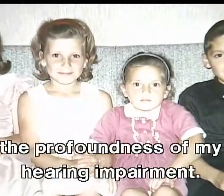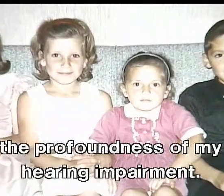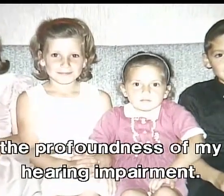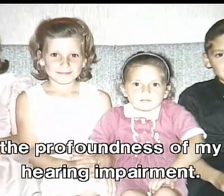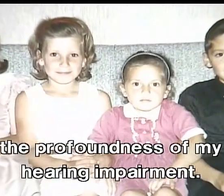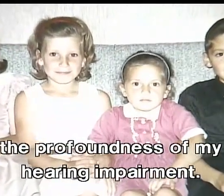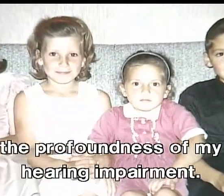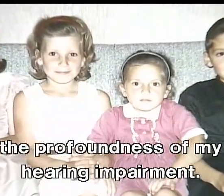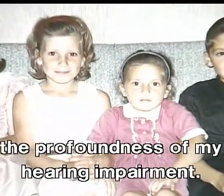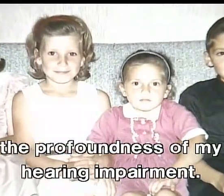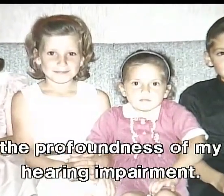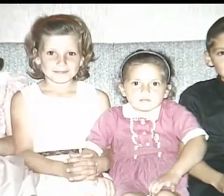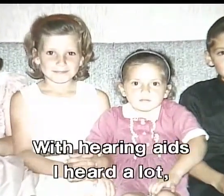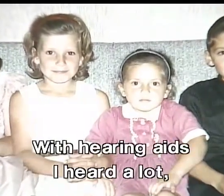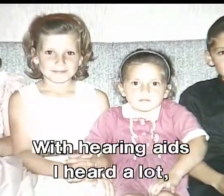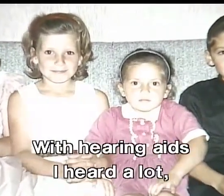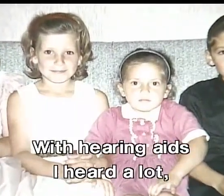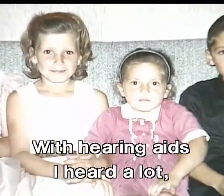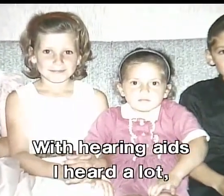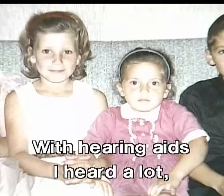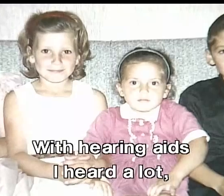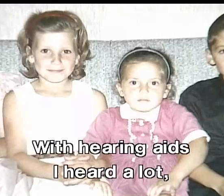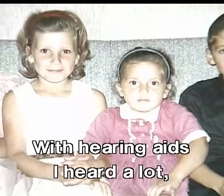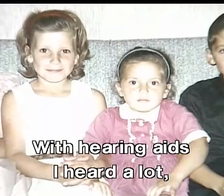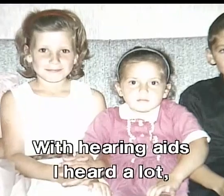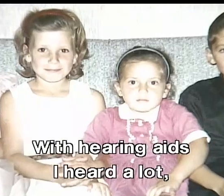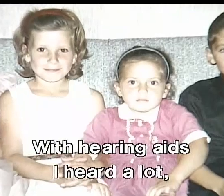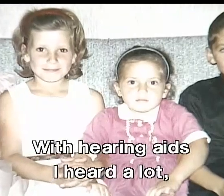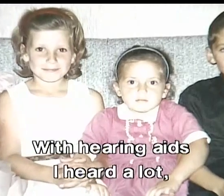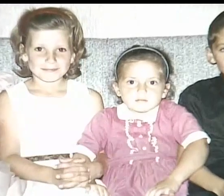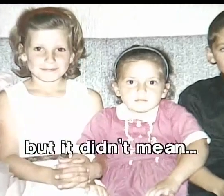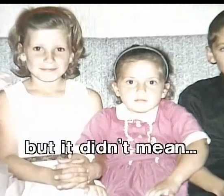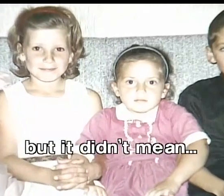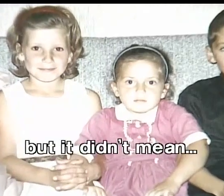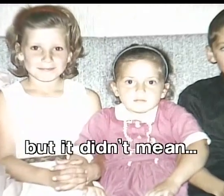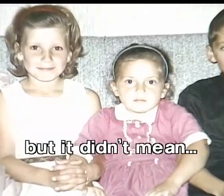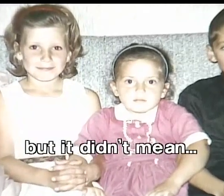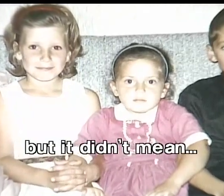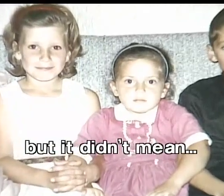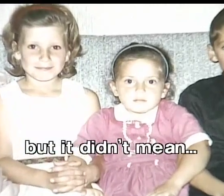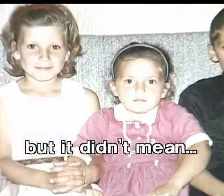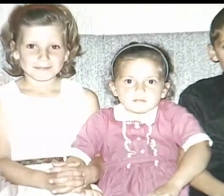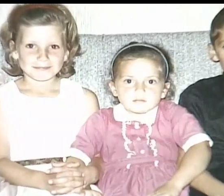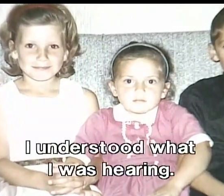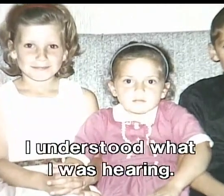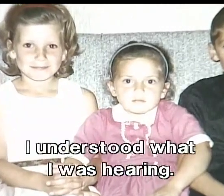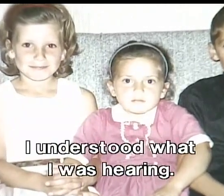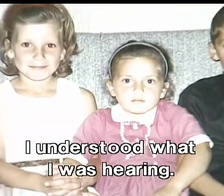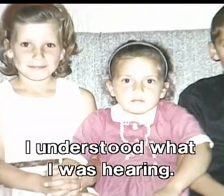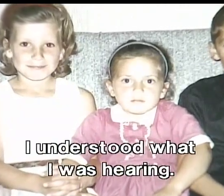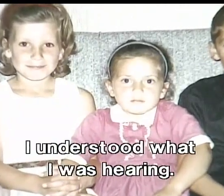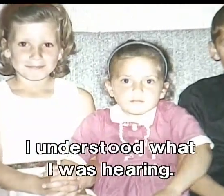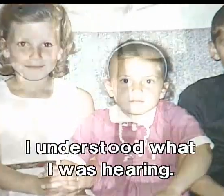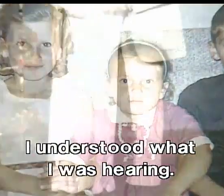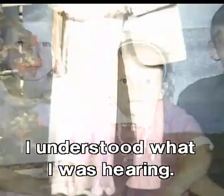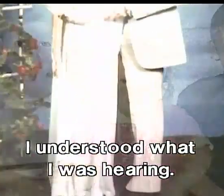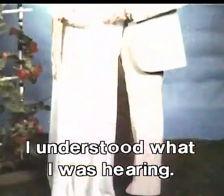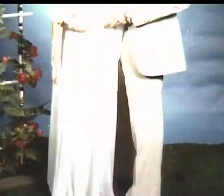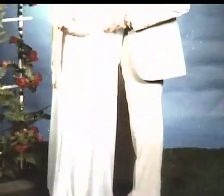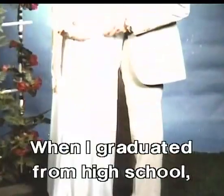impairment. With hearing aids, I heard a lot, but it didn't mean that I understood what I was hearing. When I graduated from high school, I